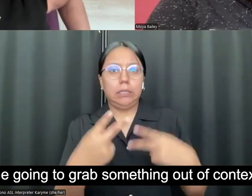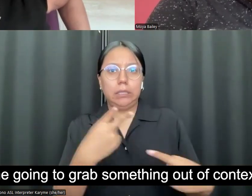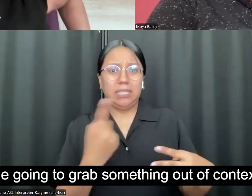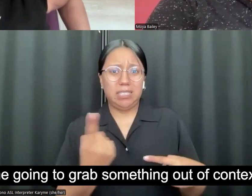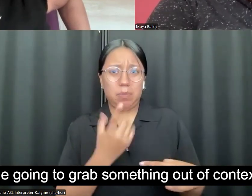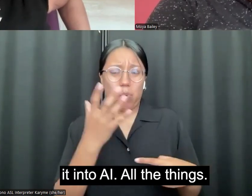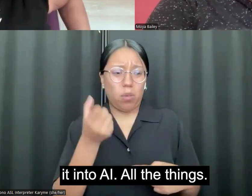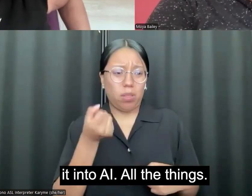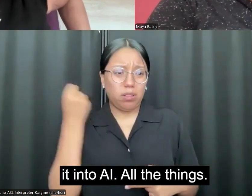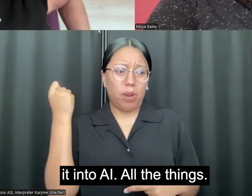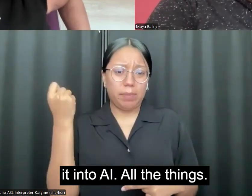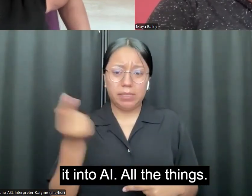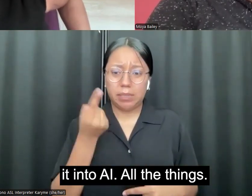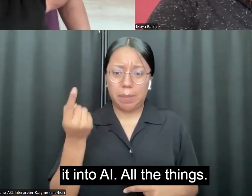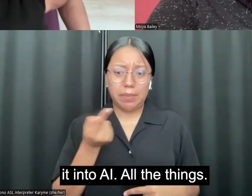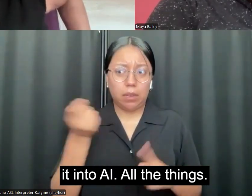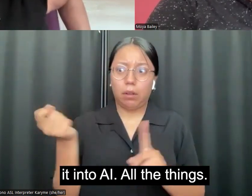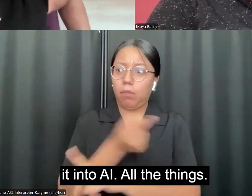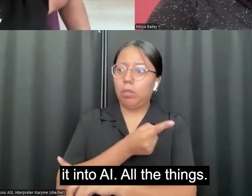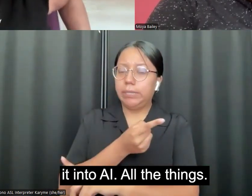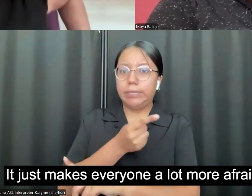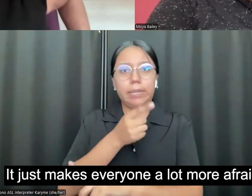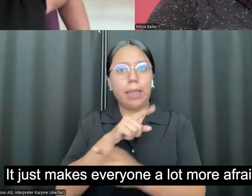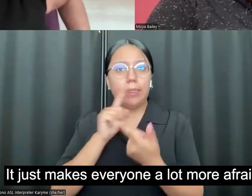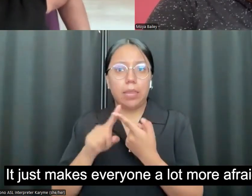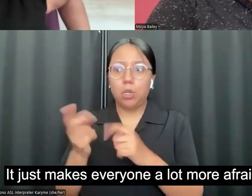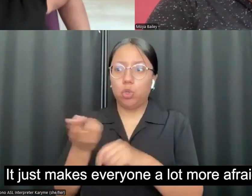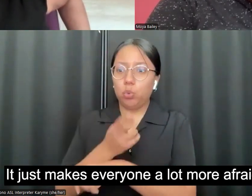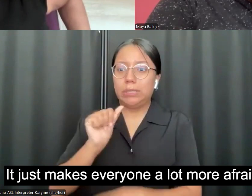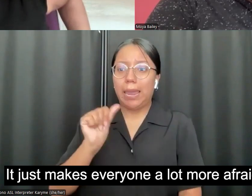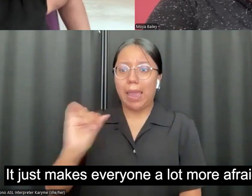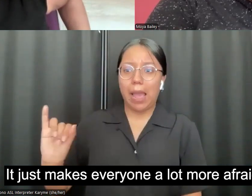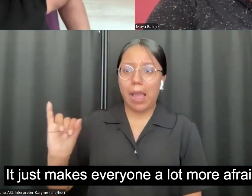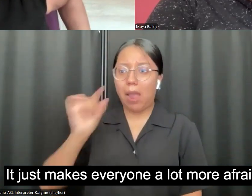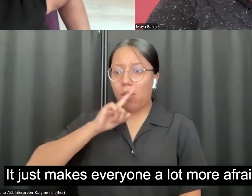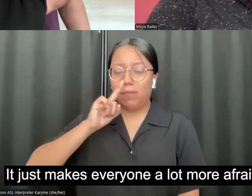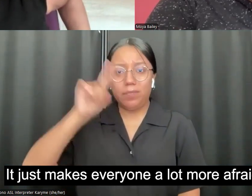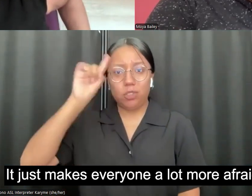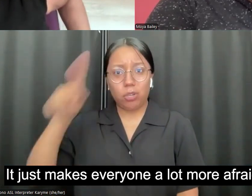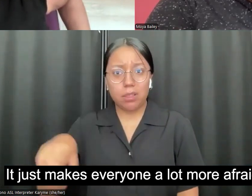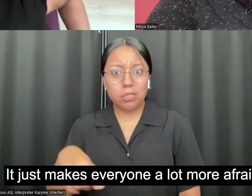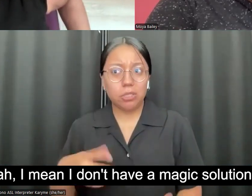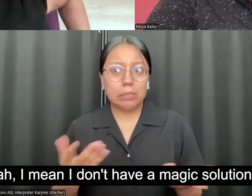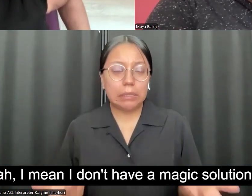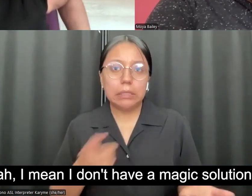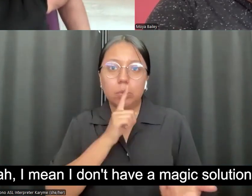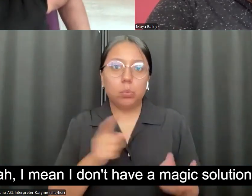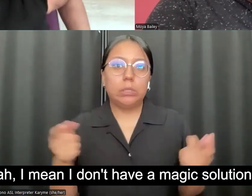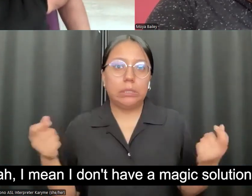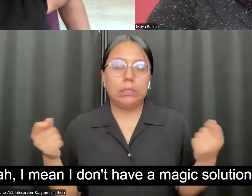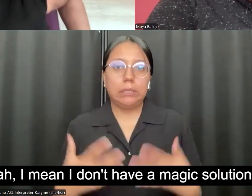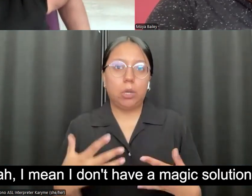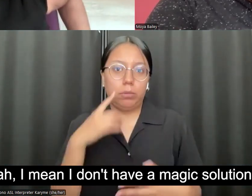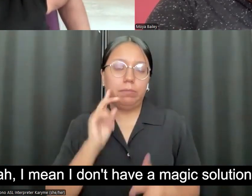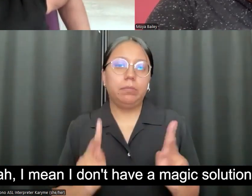of context and like feed it into AI or feed, all of the things, it just makes everyone a lot more afraid. And